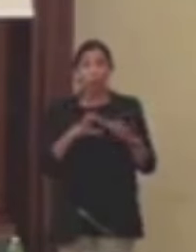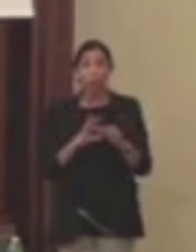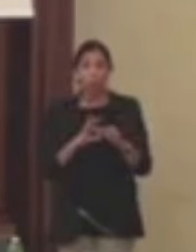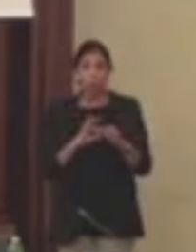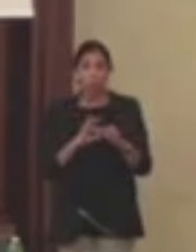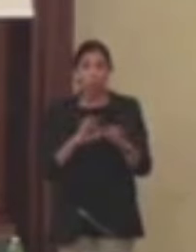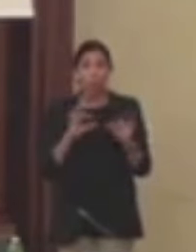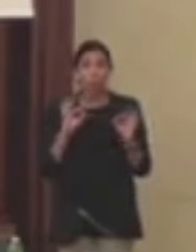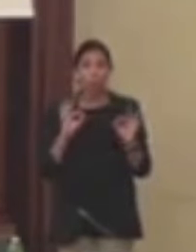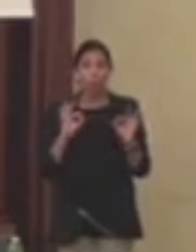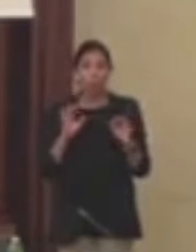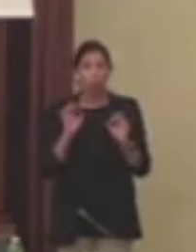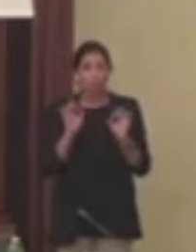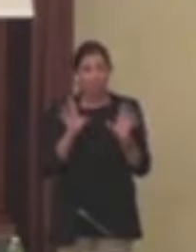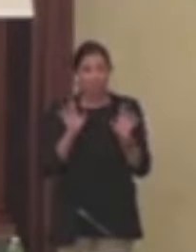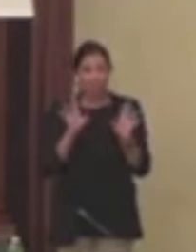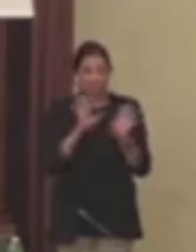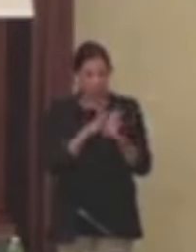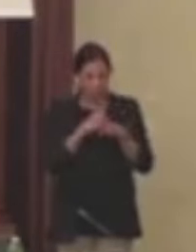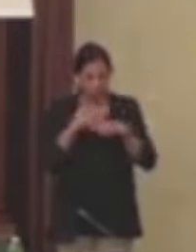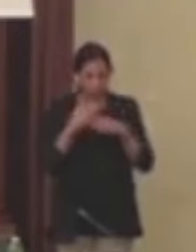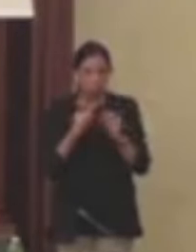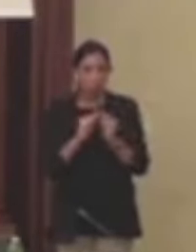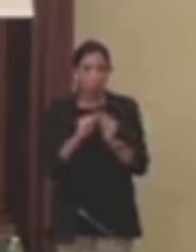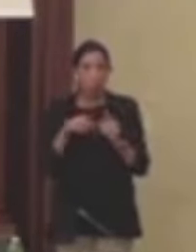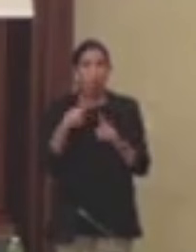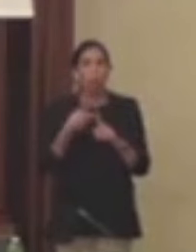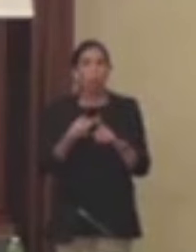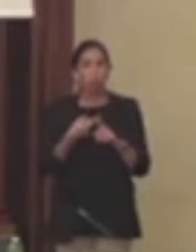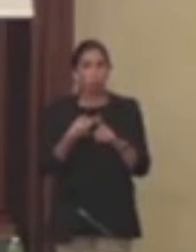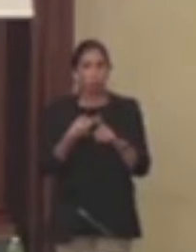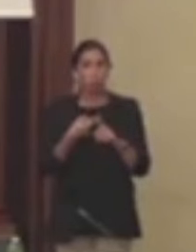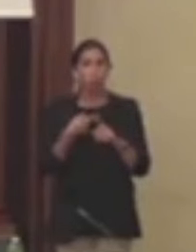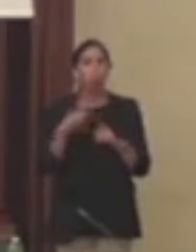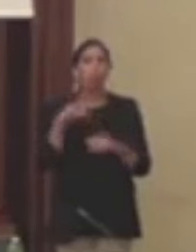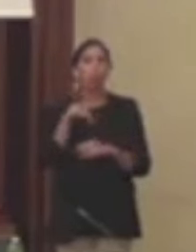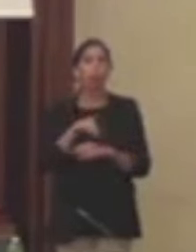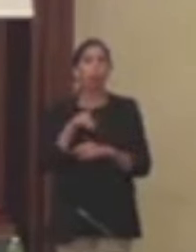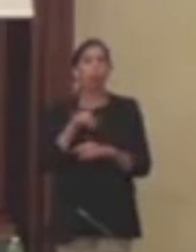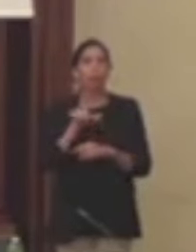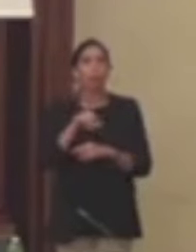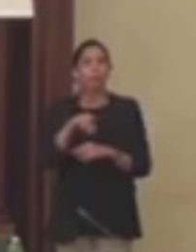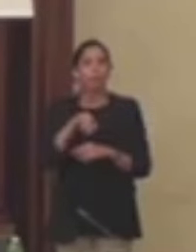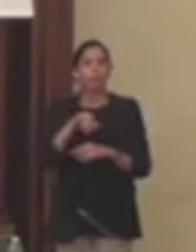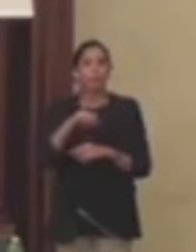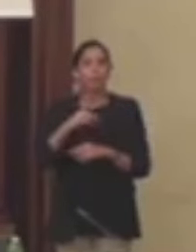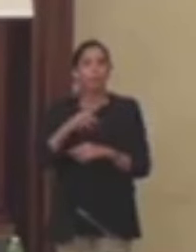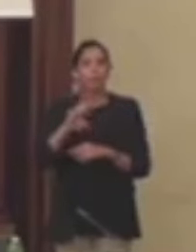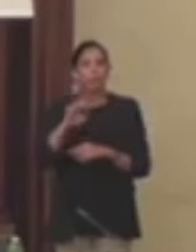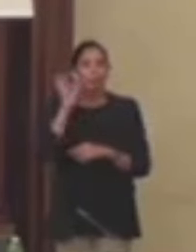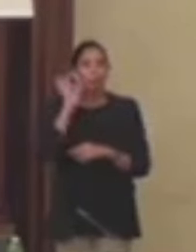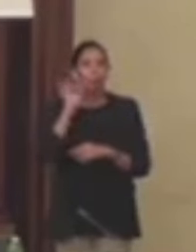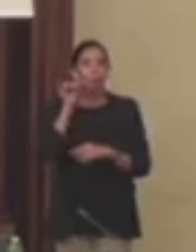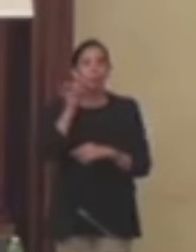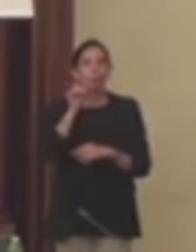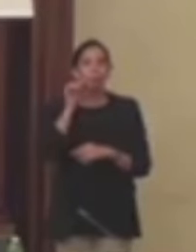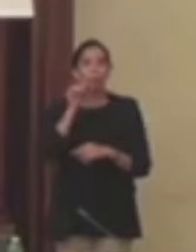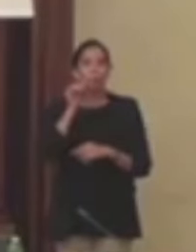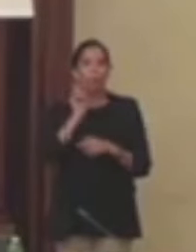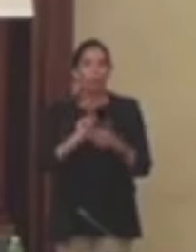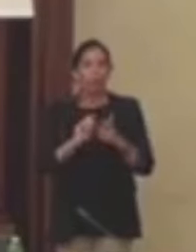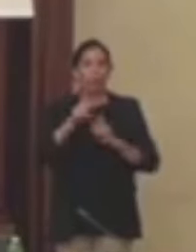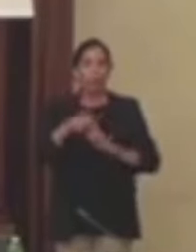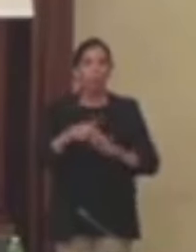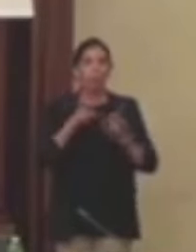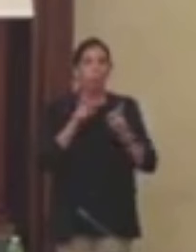simulate immunological response in the interstitial of the tissue. It's a new vision that we have it on that. There is a new pathway